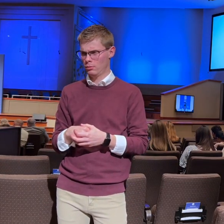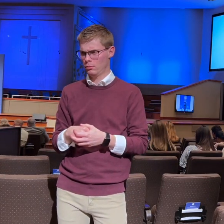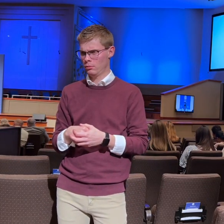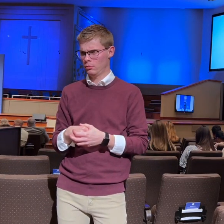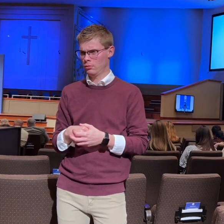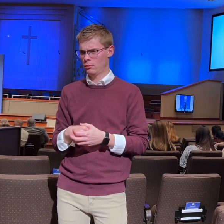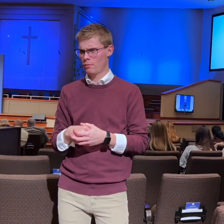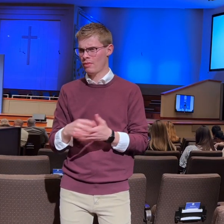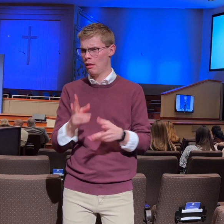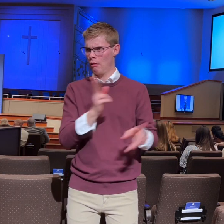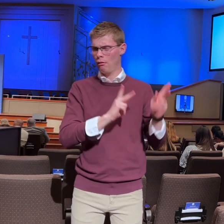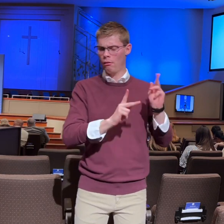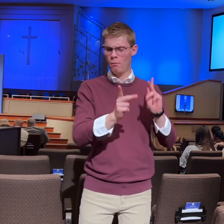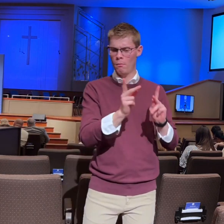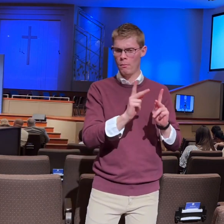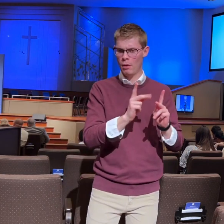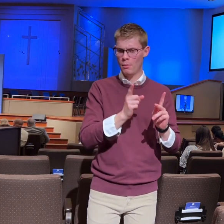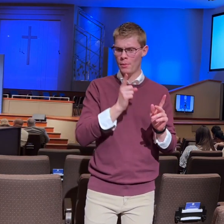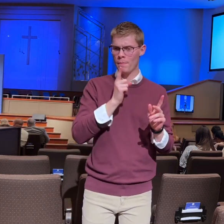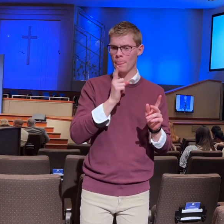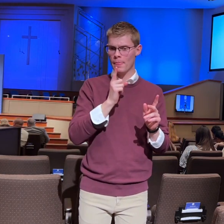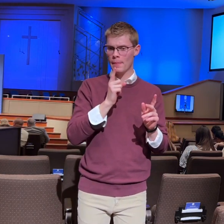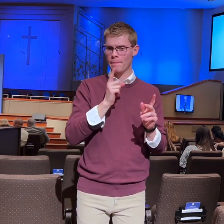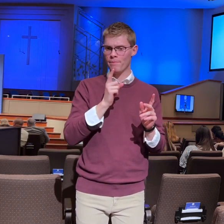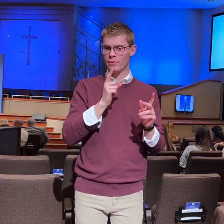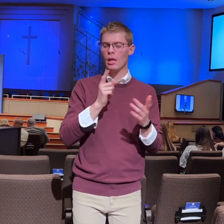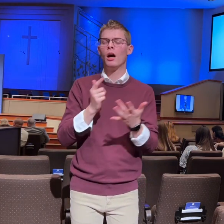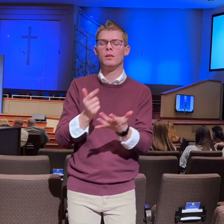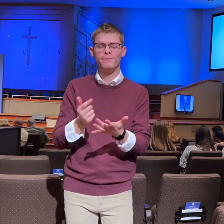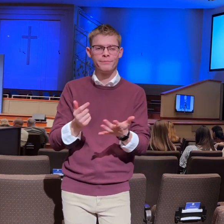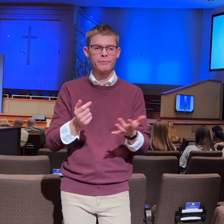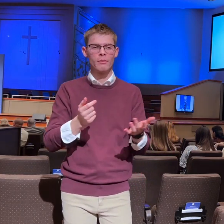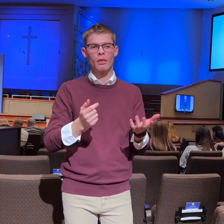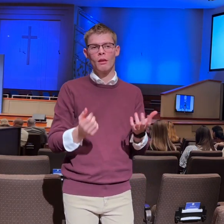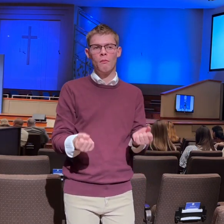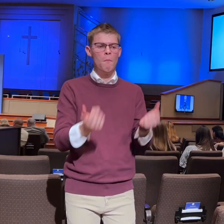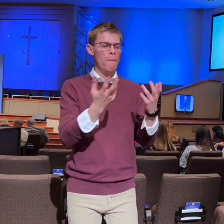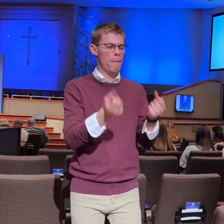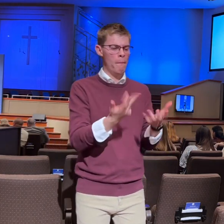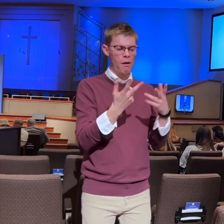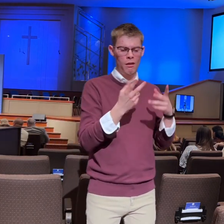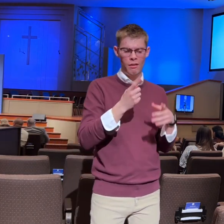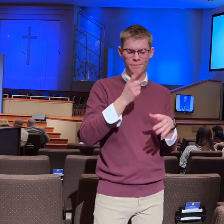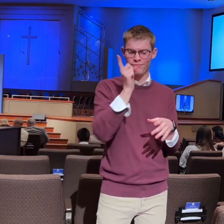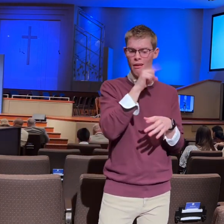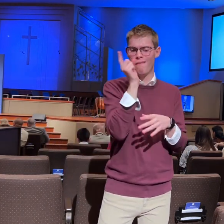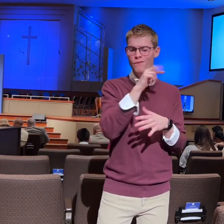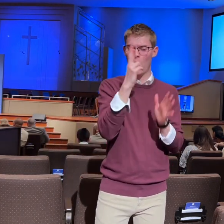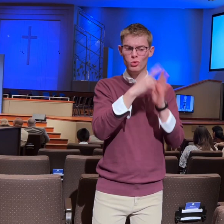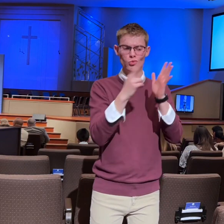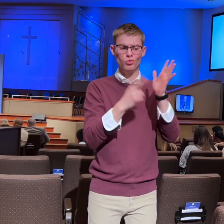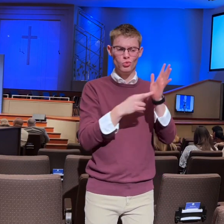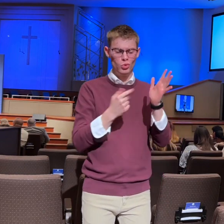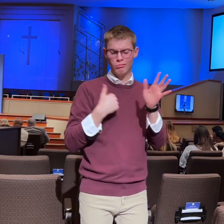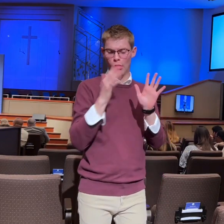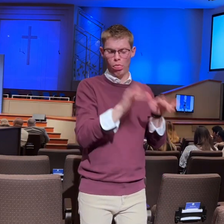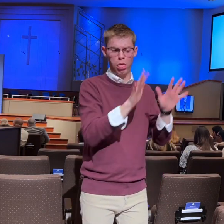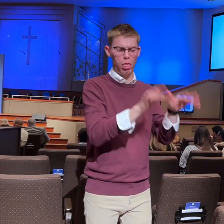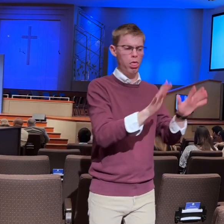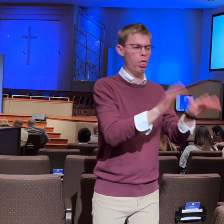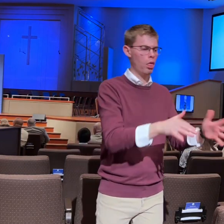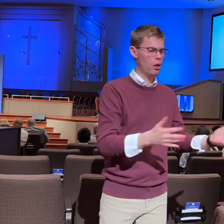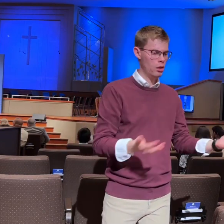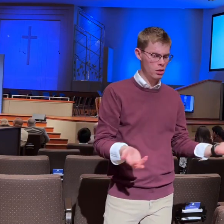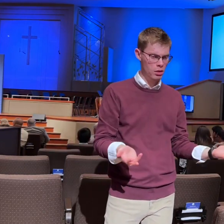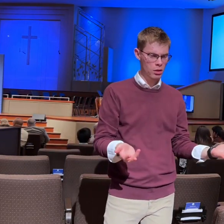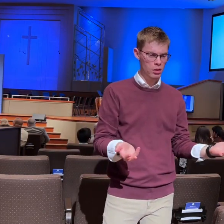commanding to abstain from meats which God hath created to be received with thanksgiving of them which believe and know the truth. Now, there were many false doctrines